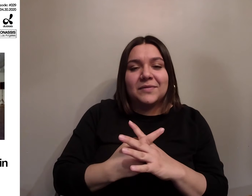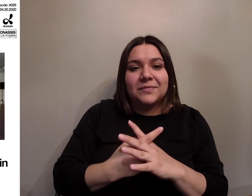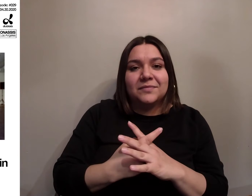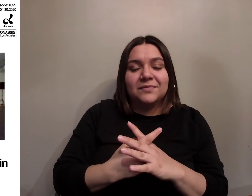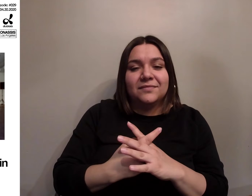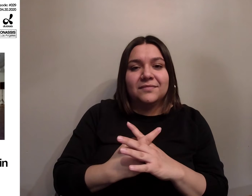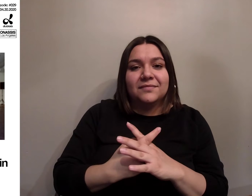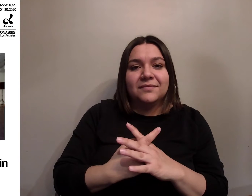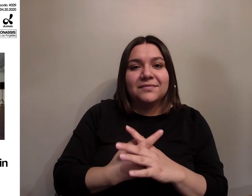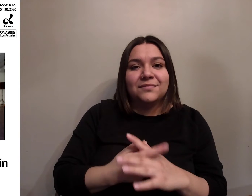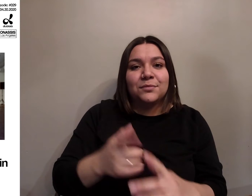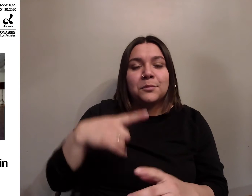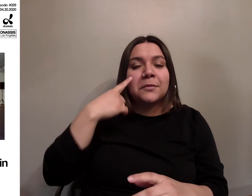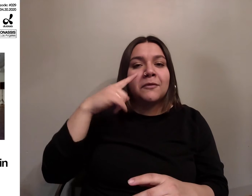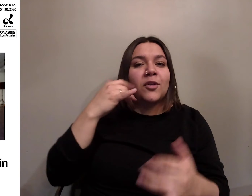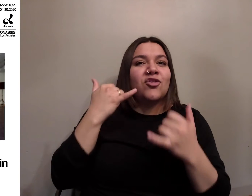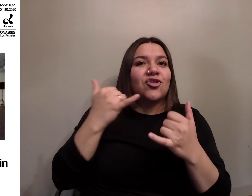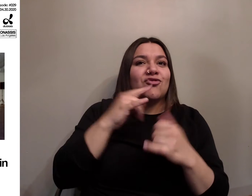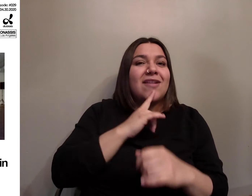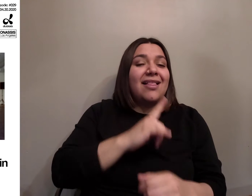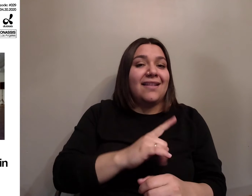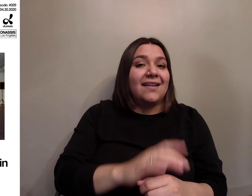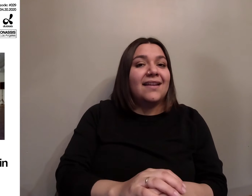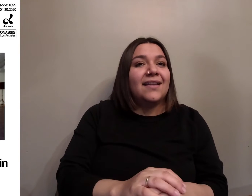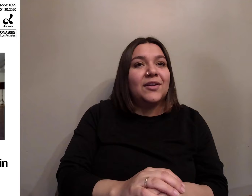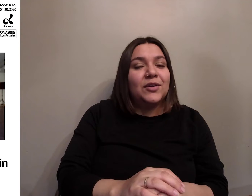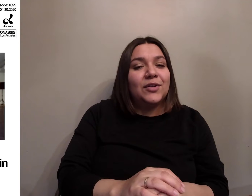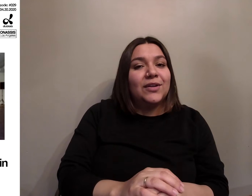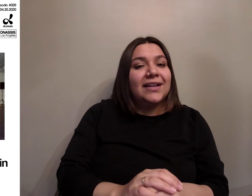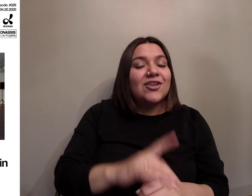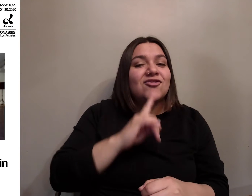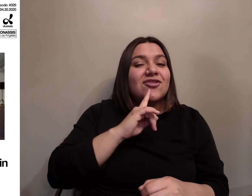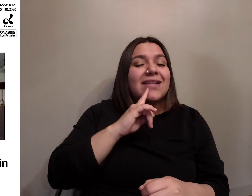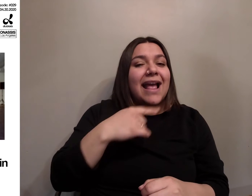passed through assisted suicide, and it was a very